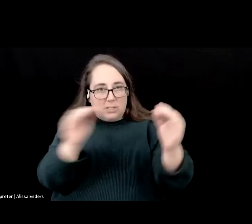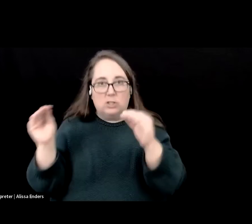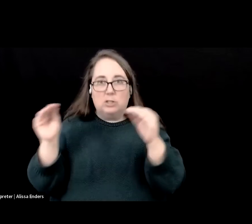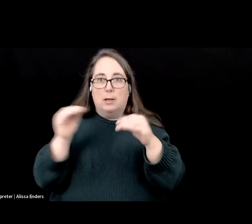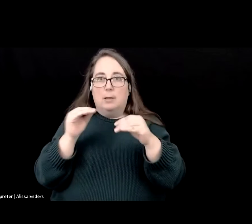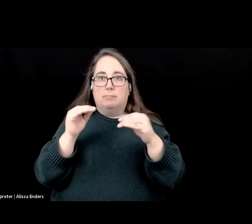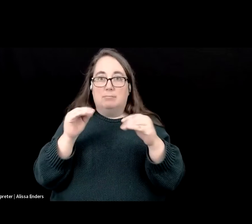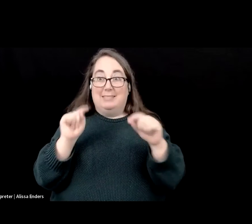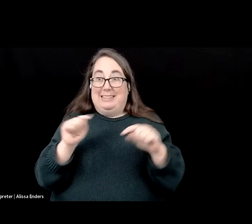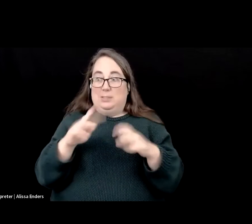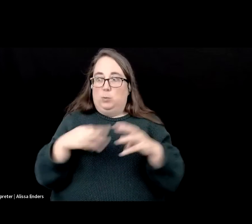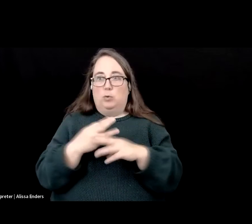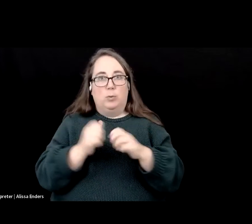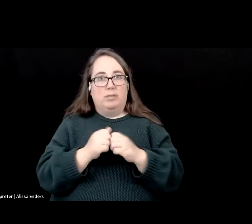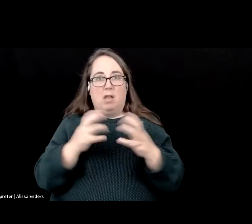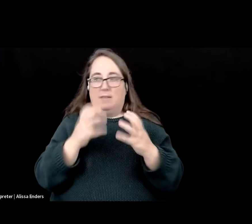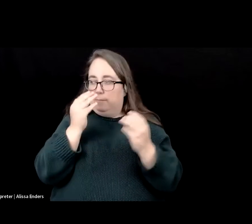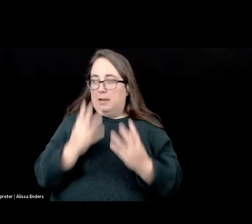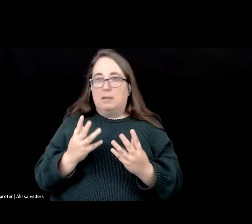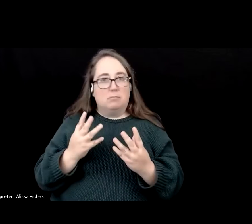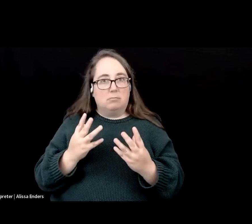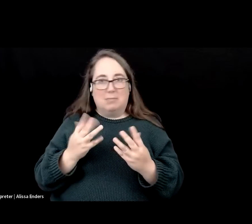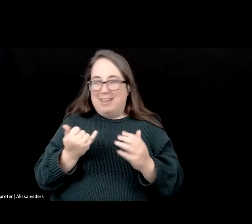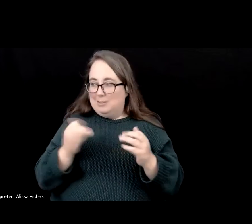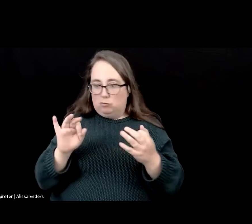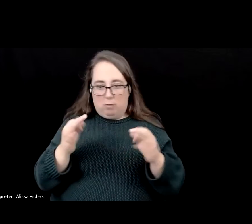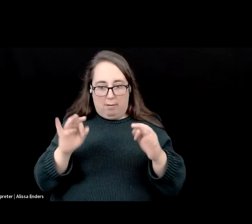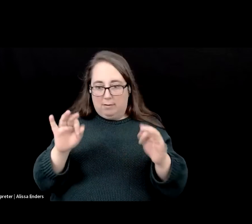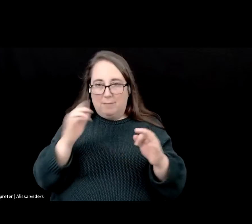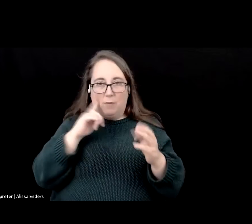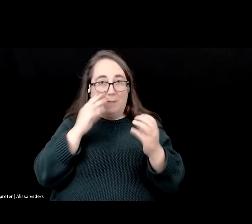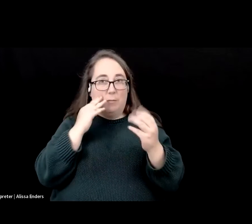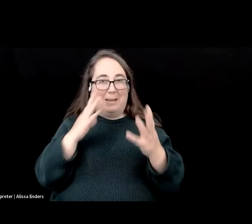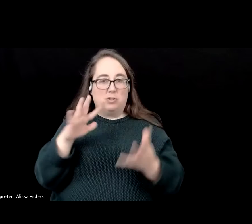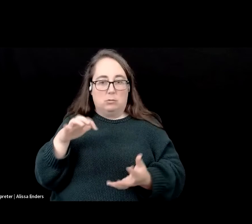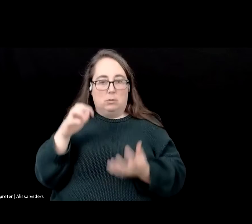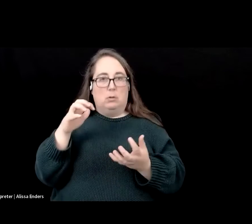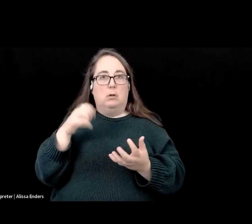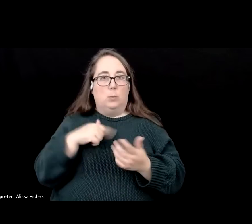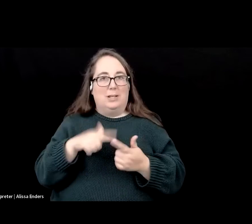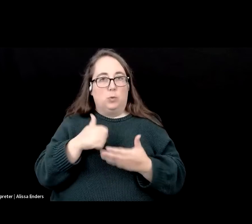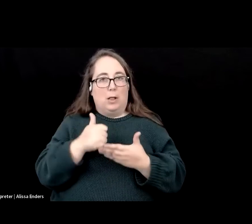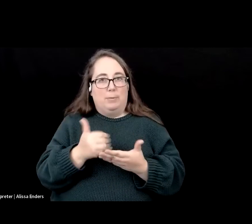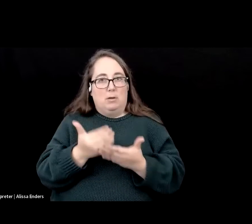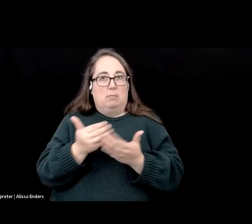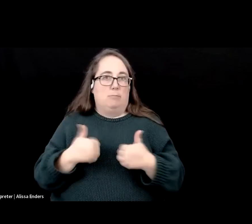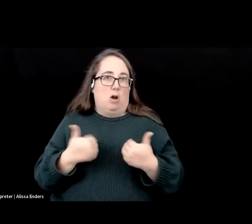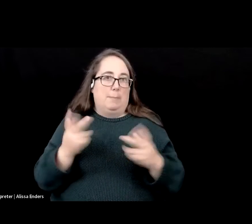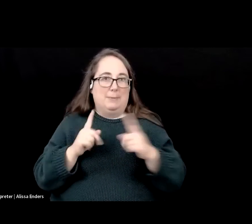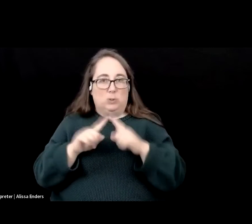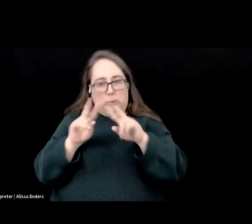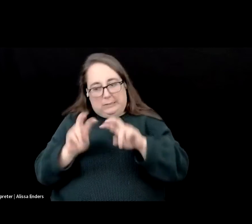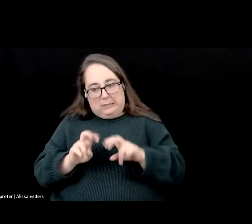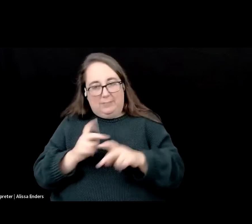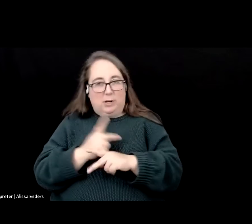in a world where there's quite a bit that can be distracting in terms of information, that we need to help young people. And I think that's something that